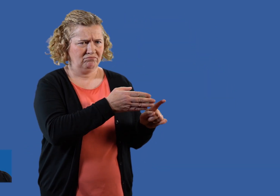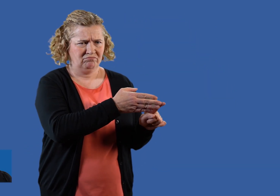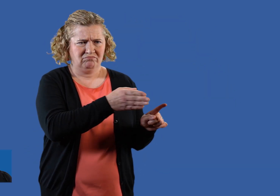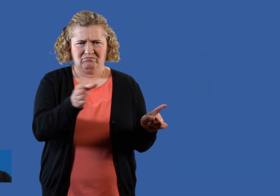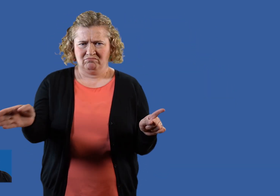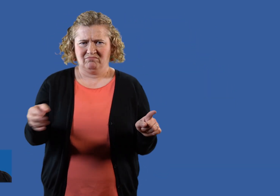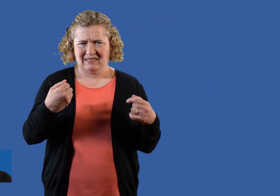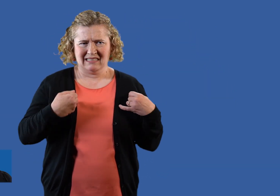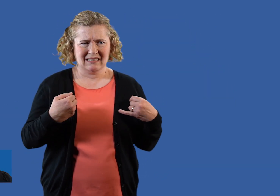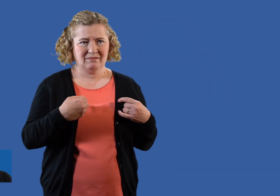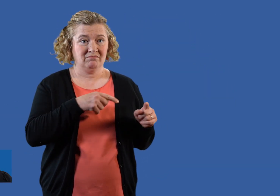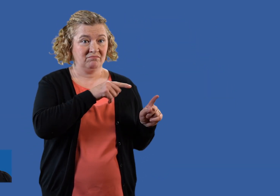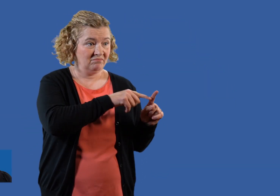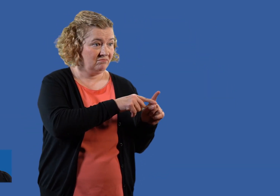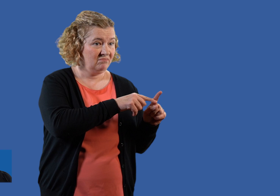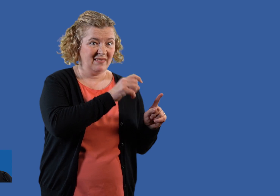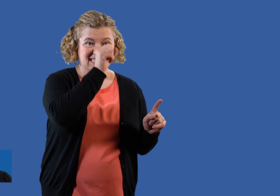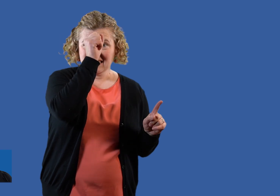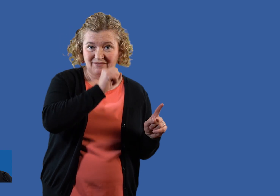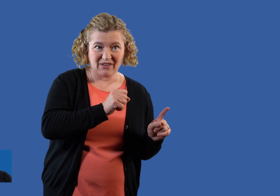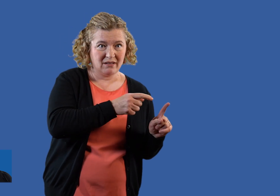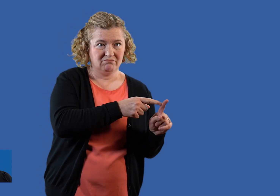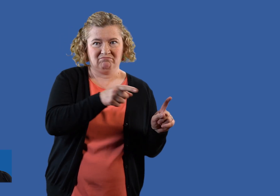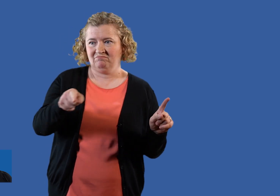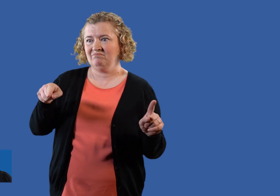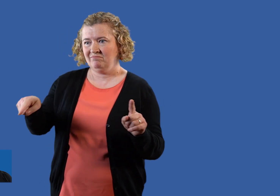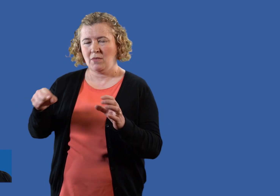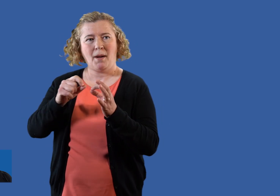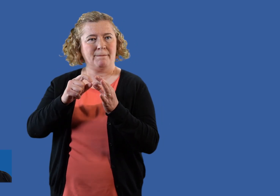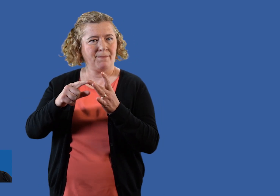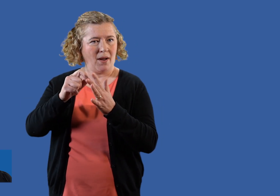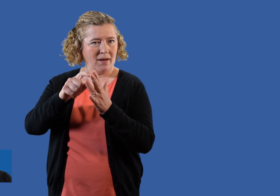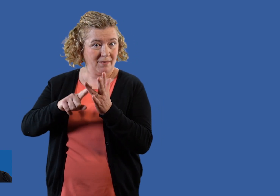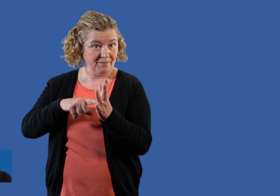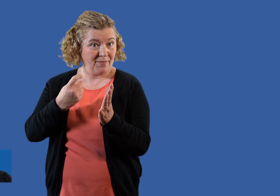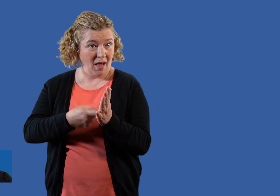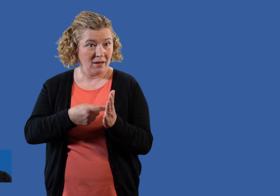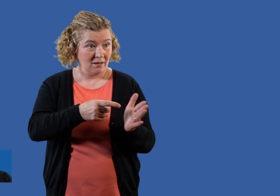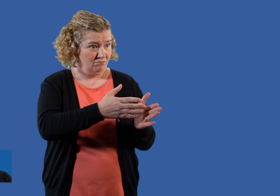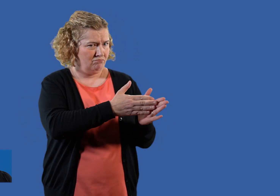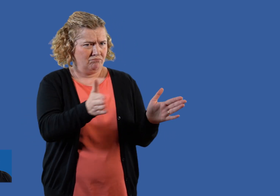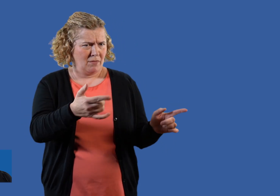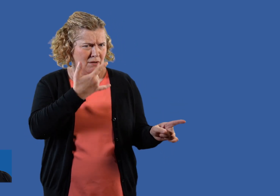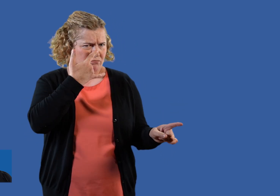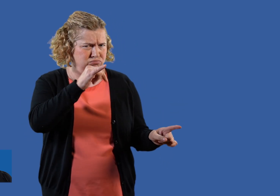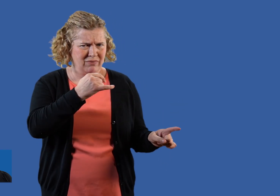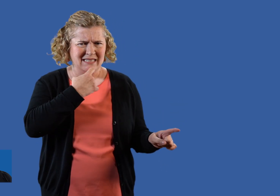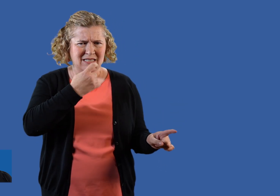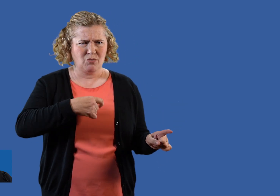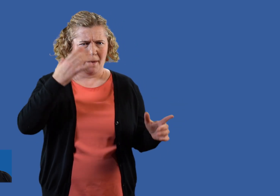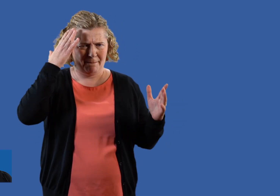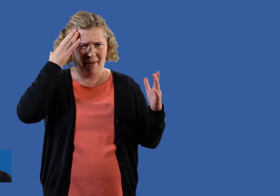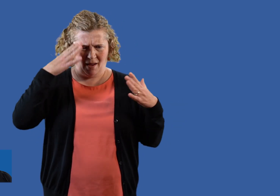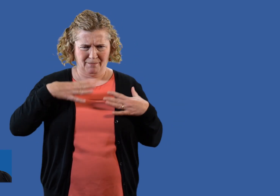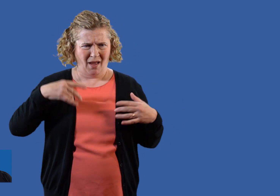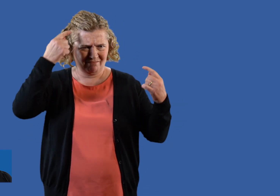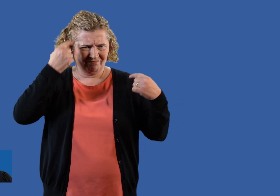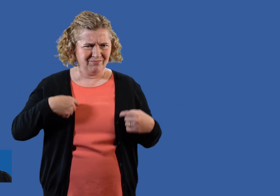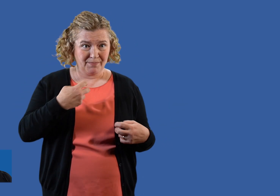It may be easy to understand bipolar as a spectrum disorder. So at one end there's schizophrenia and the other end of there's bipolar. And